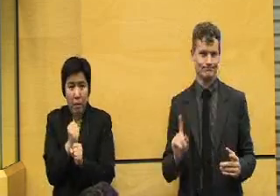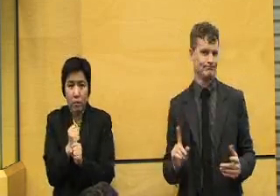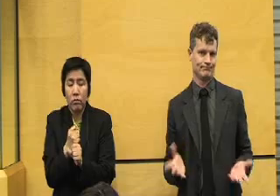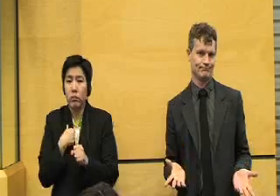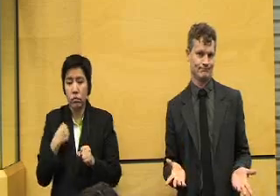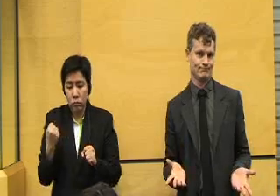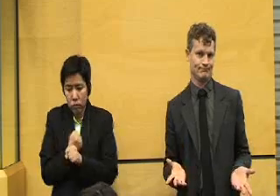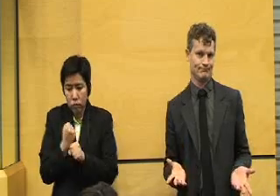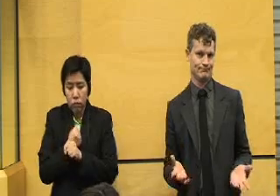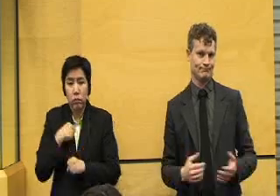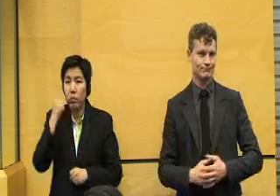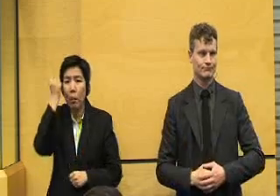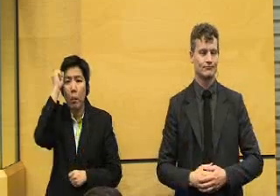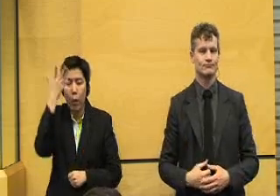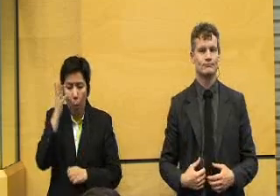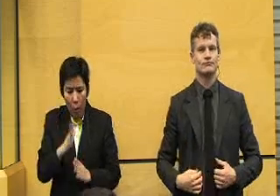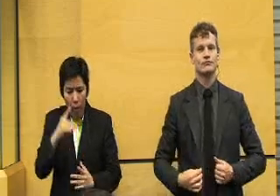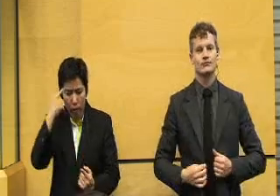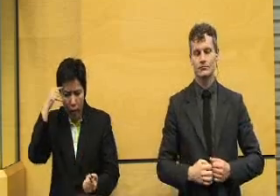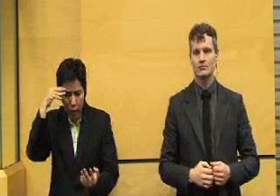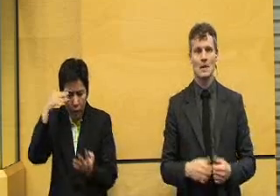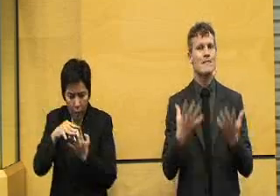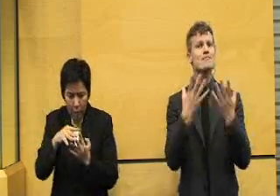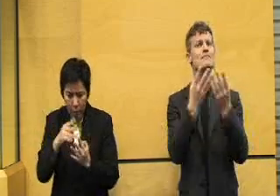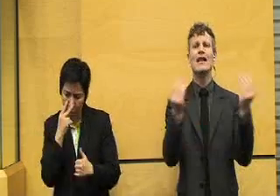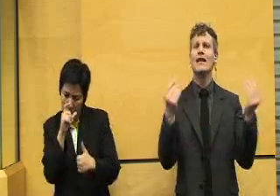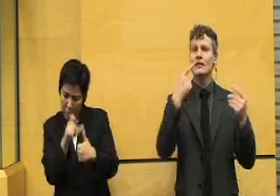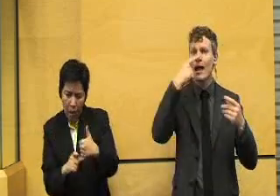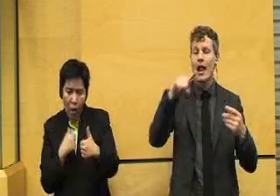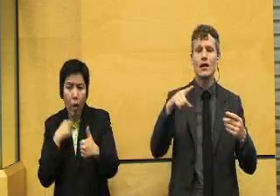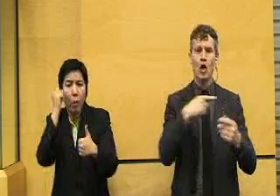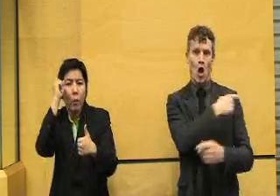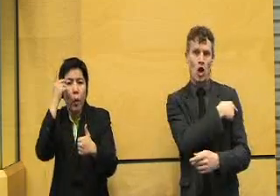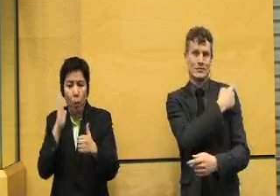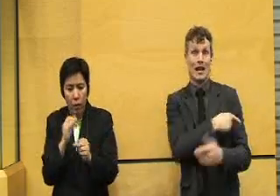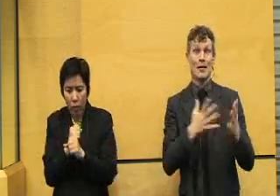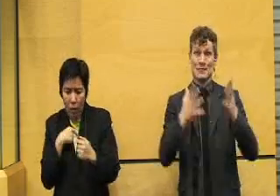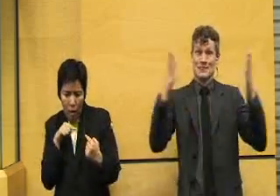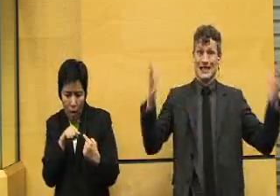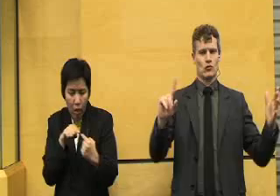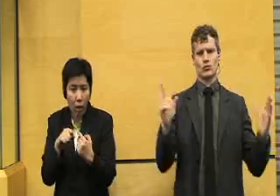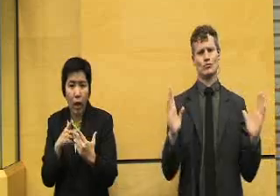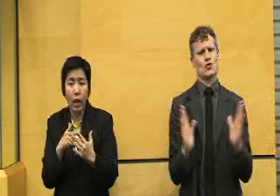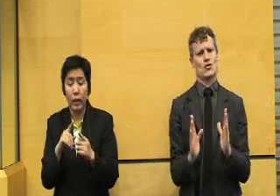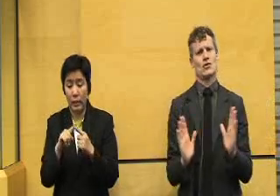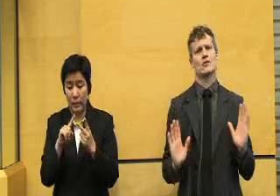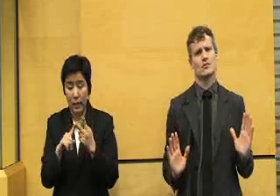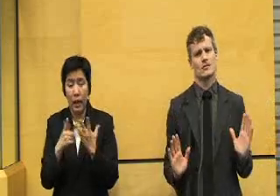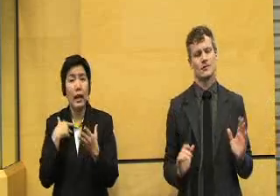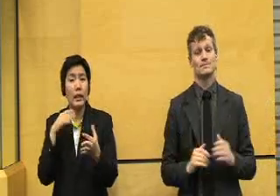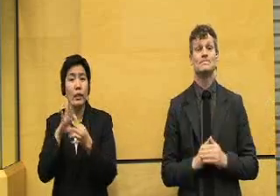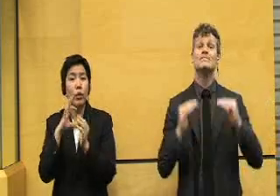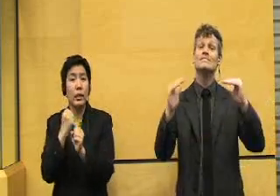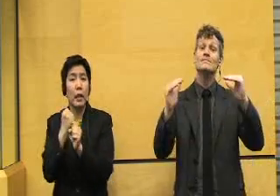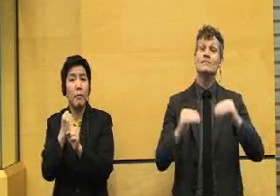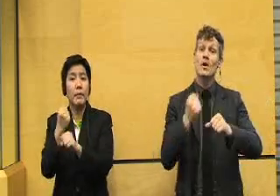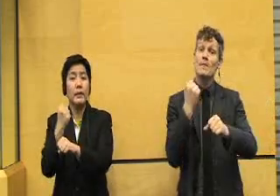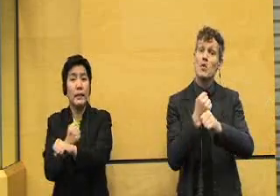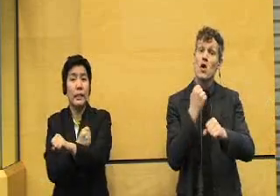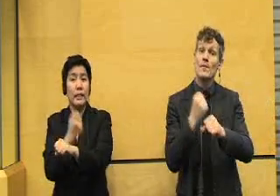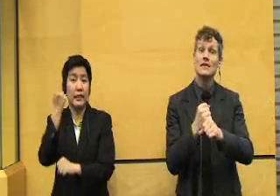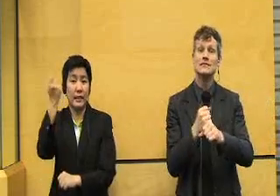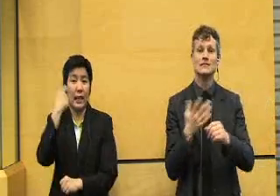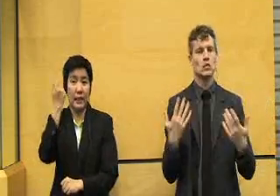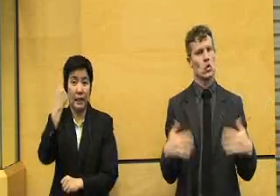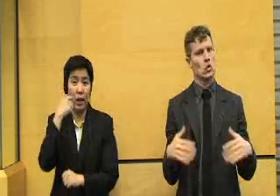hospitals. On employment, the measures to promote employment of persons with disabilities as provided for